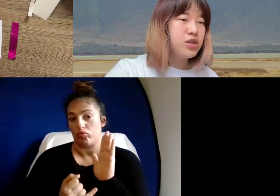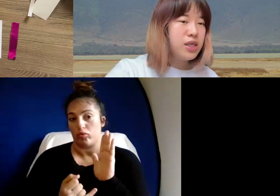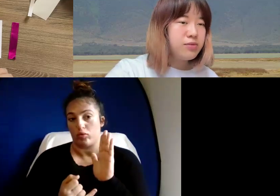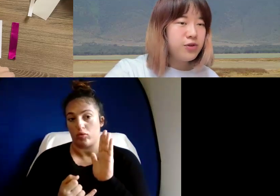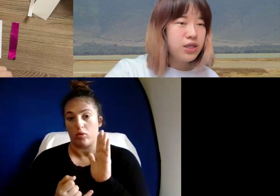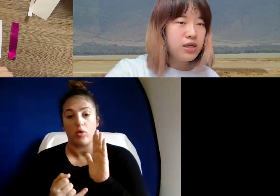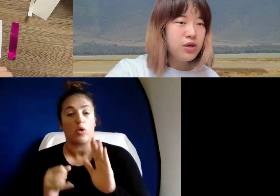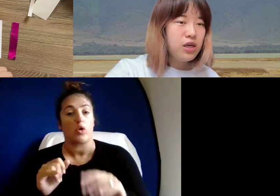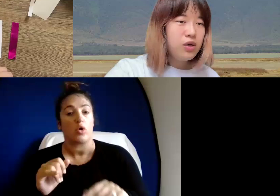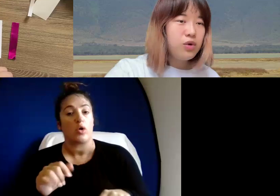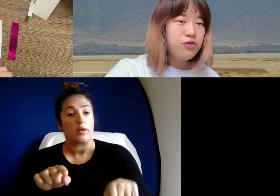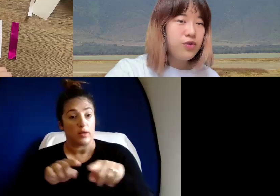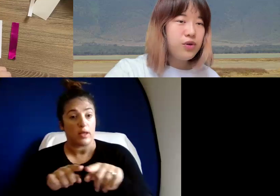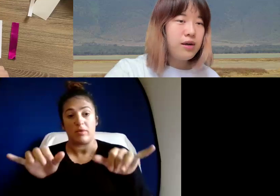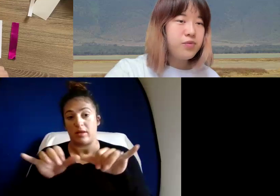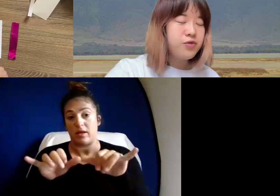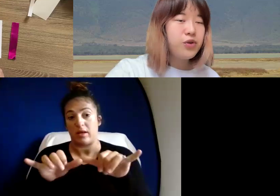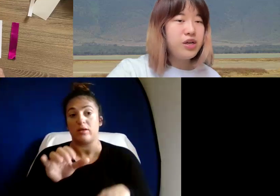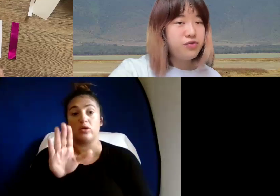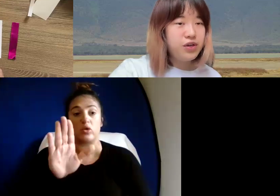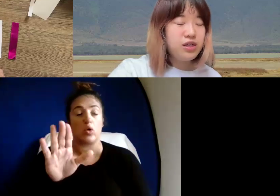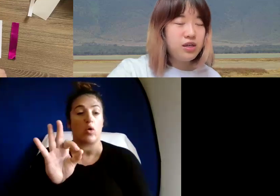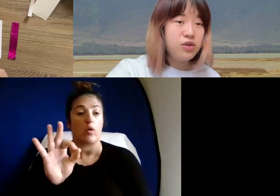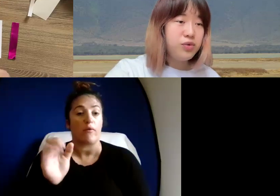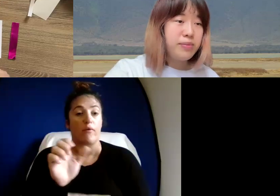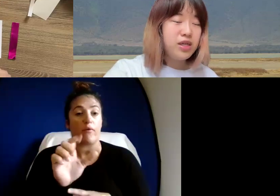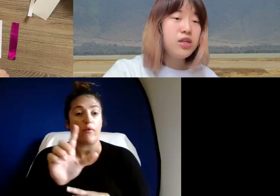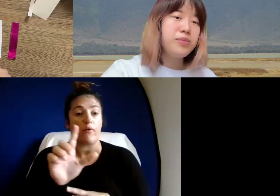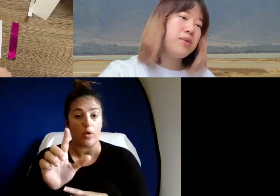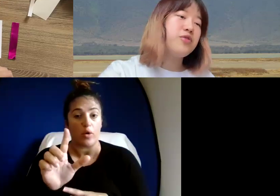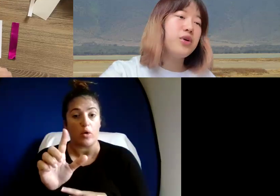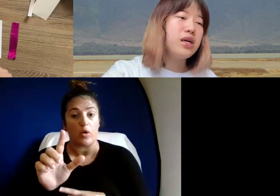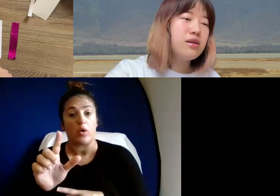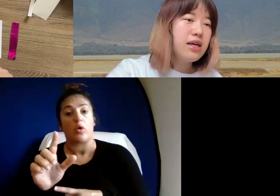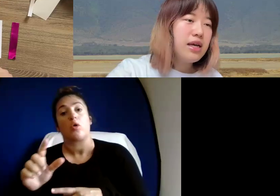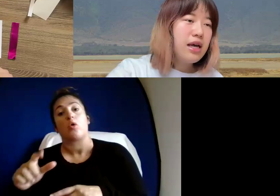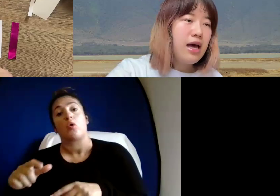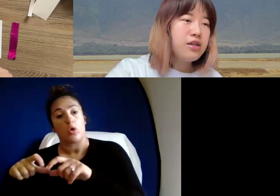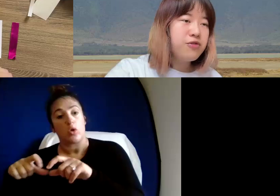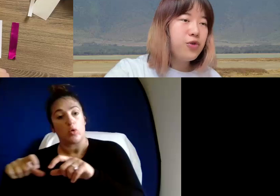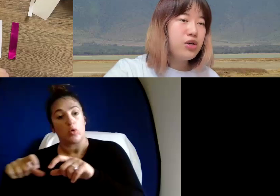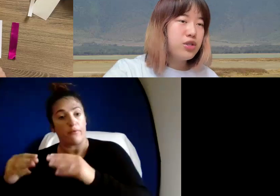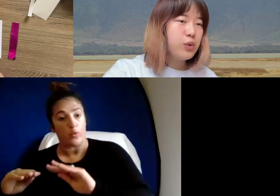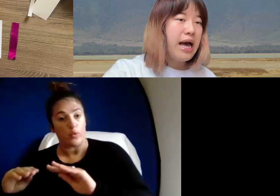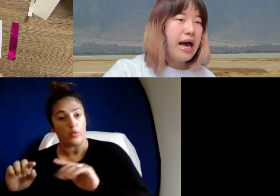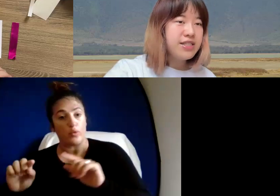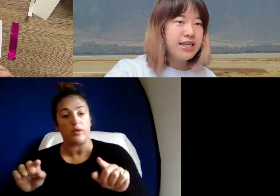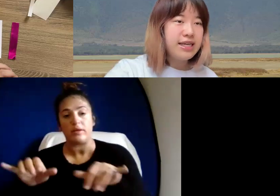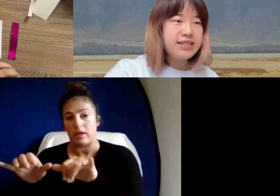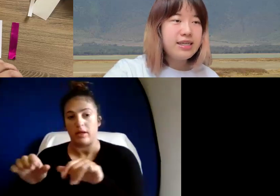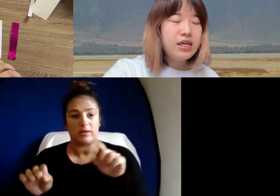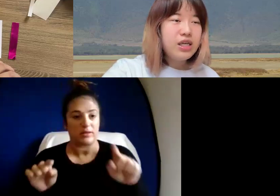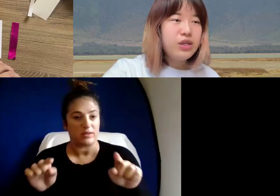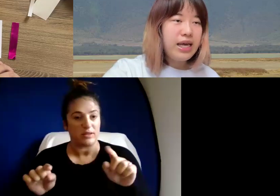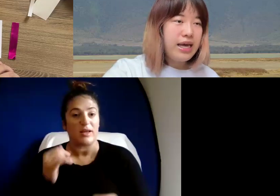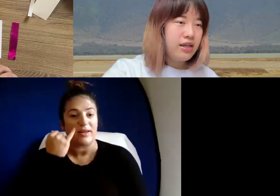your aluminum foil, or fold it over aluminum foil. And for those who have the